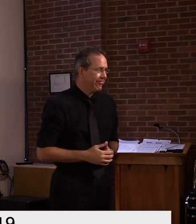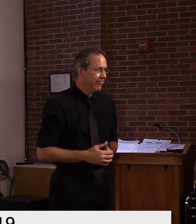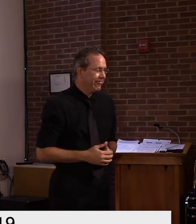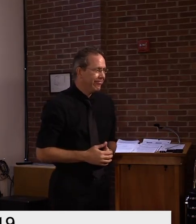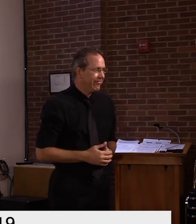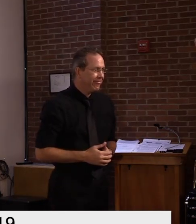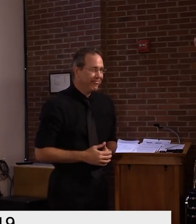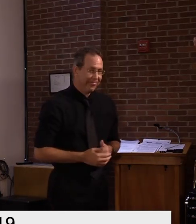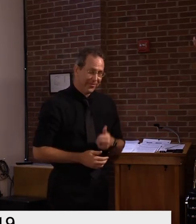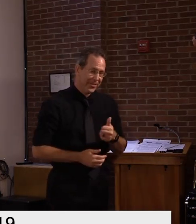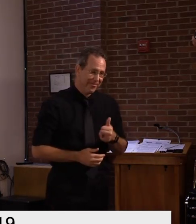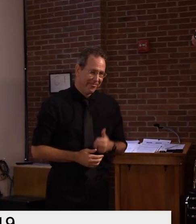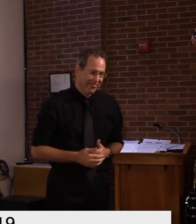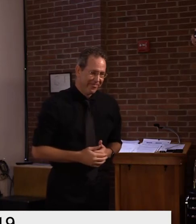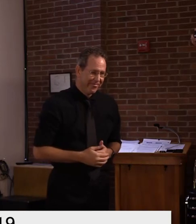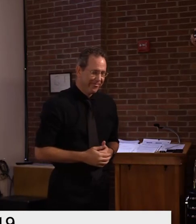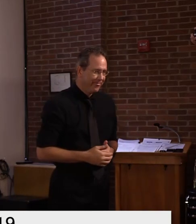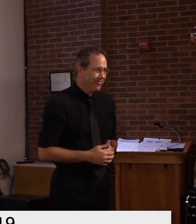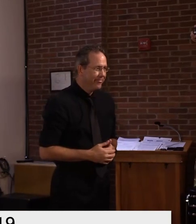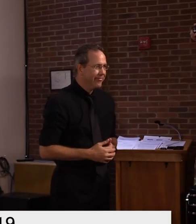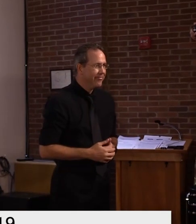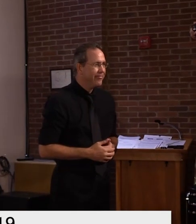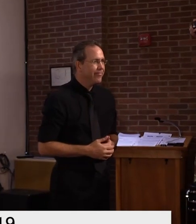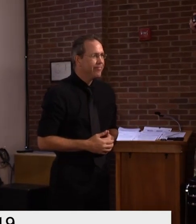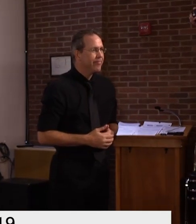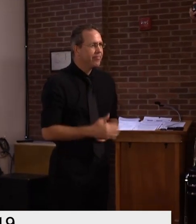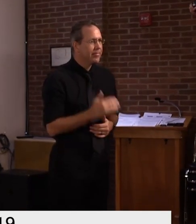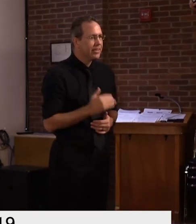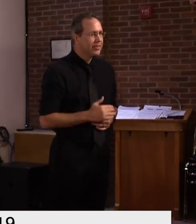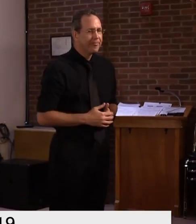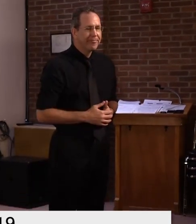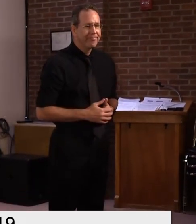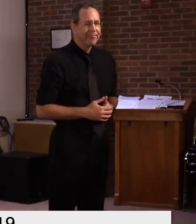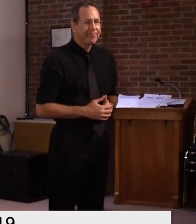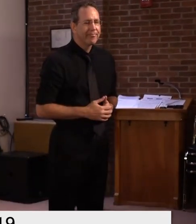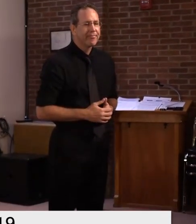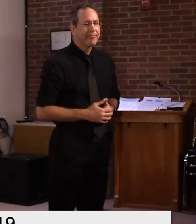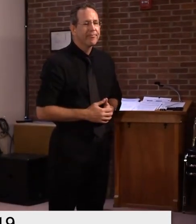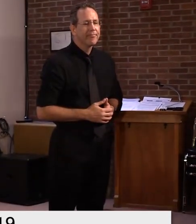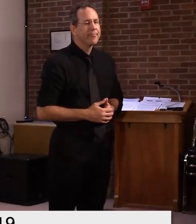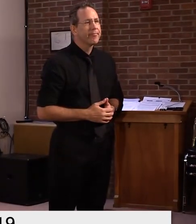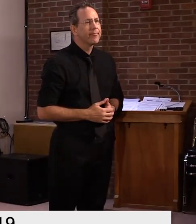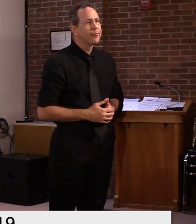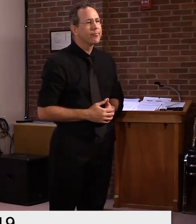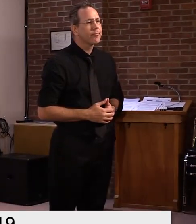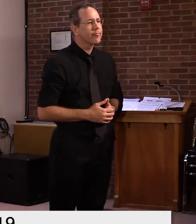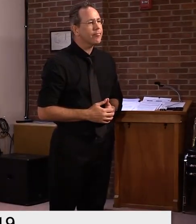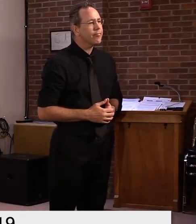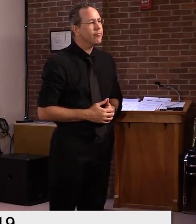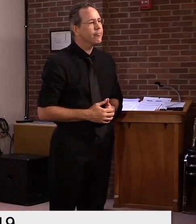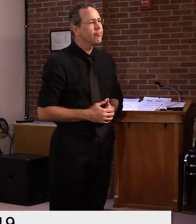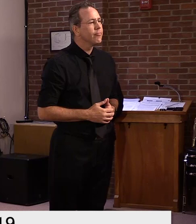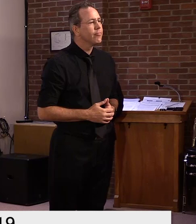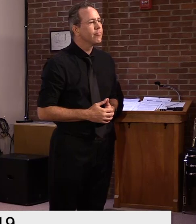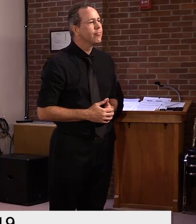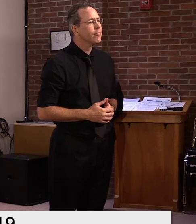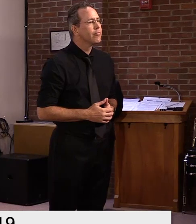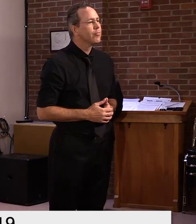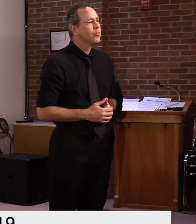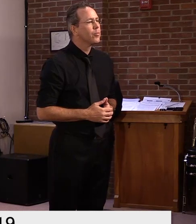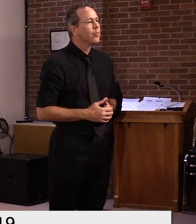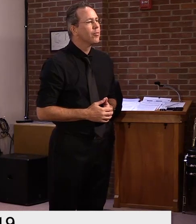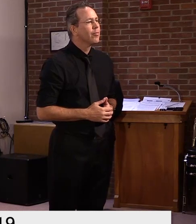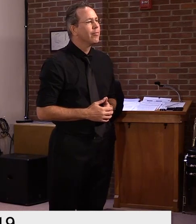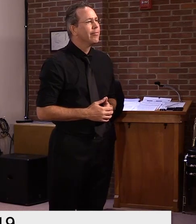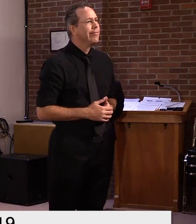Thank you. Tim McQuiston, Vermont Business Magazine. Hi, Dr. Levine. Before move